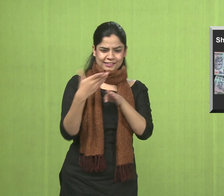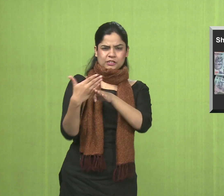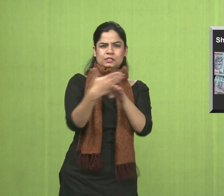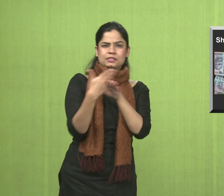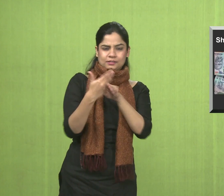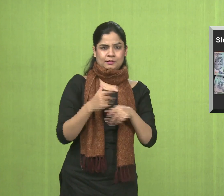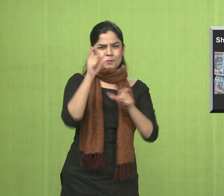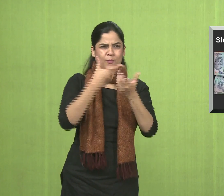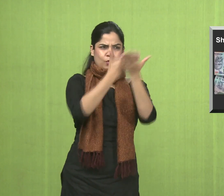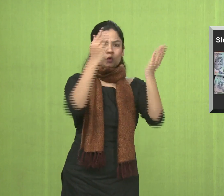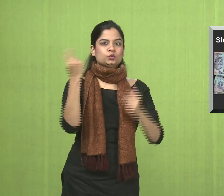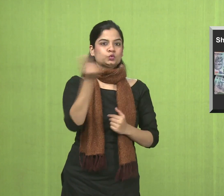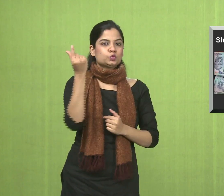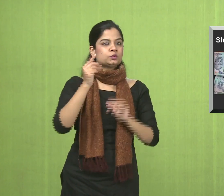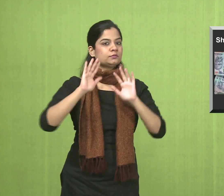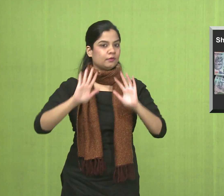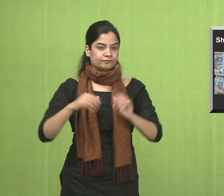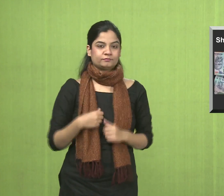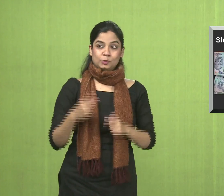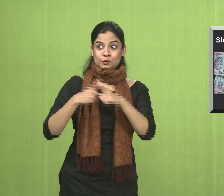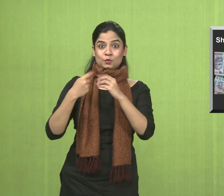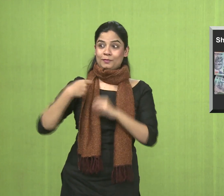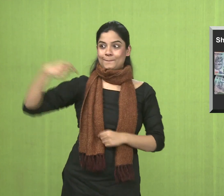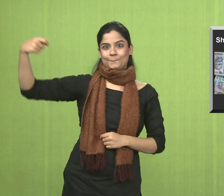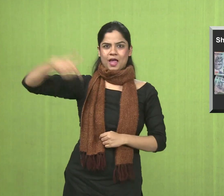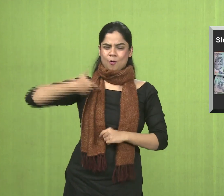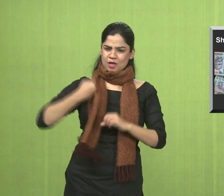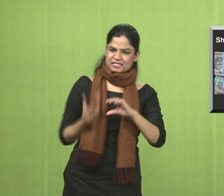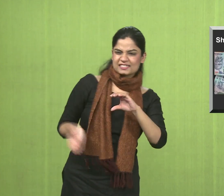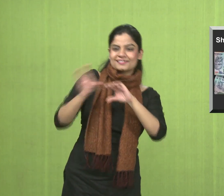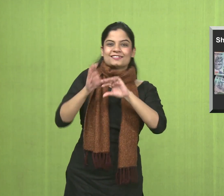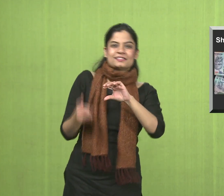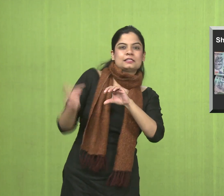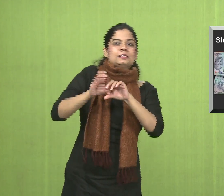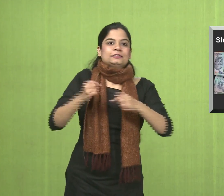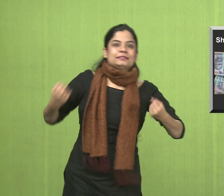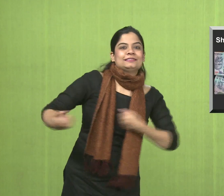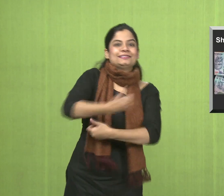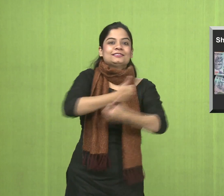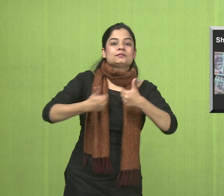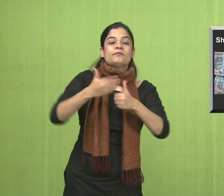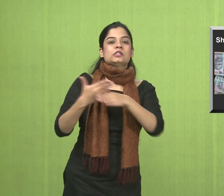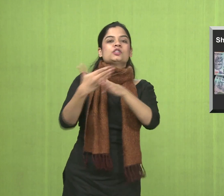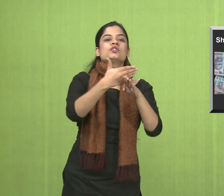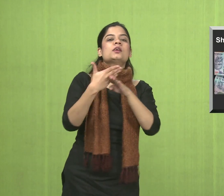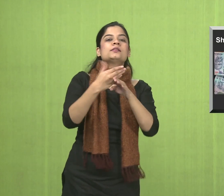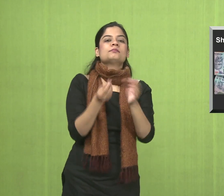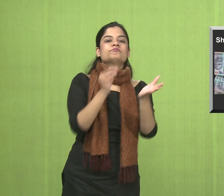Shares. When private companies want to develop, they invest in shares. We all want to earn a little extra money. So that is